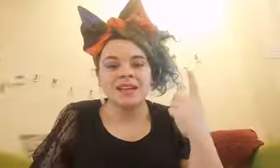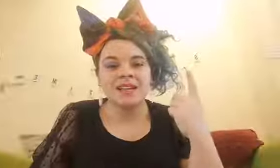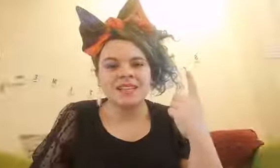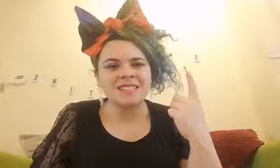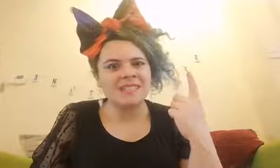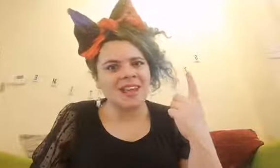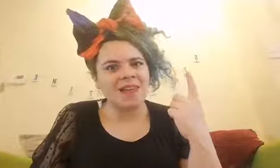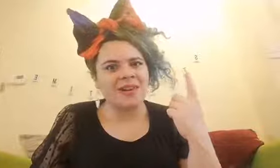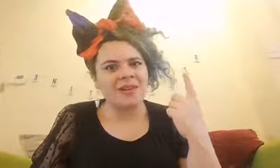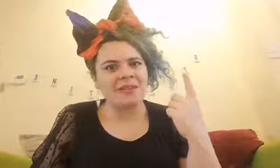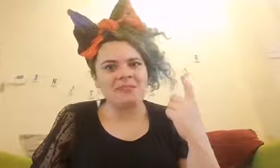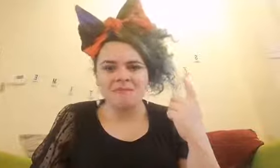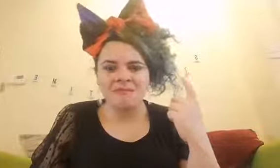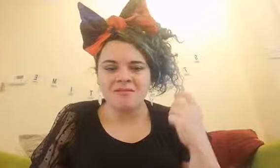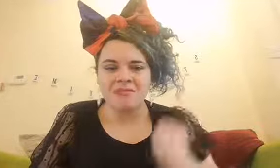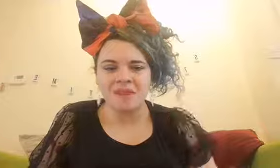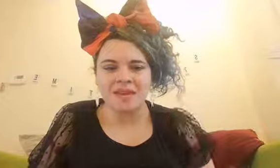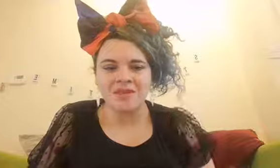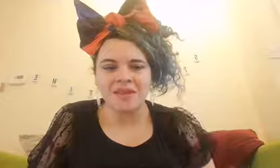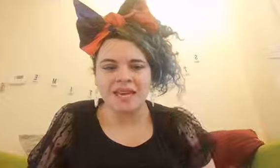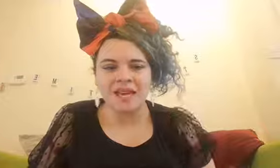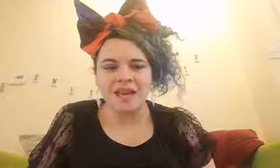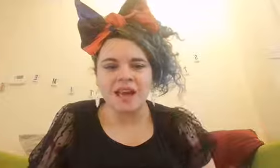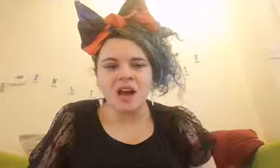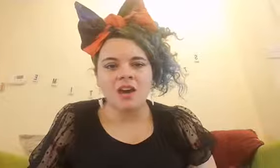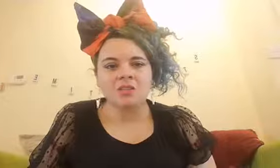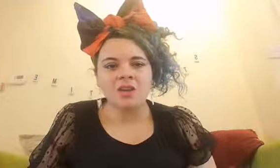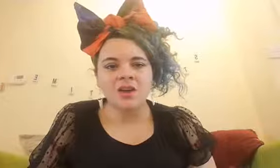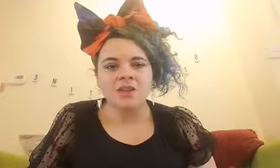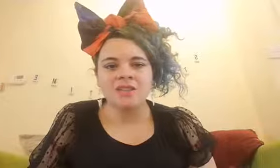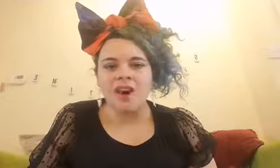that's yellow. Ooh, from Evie.